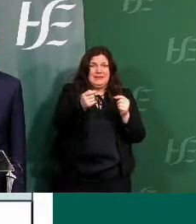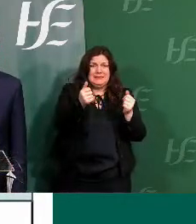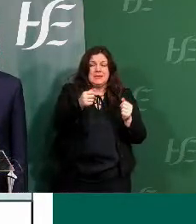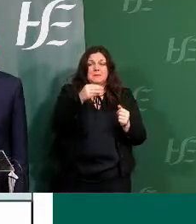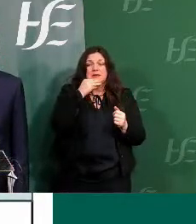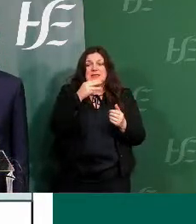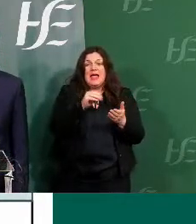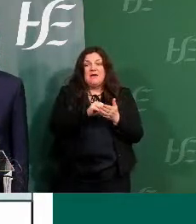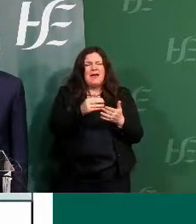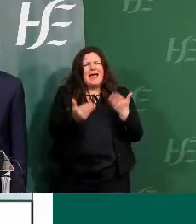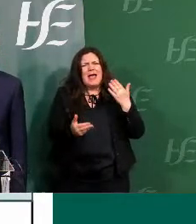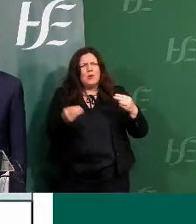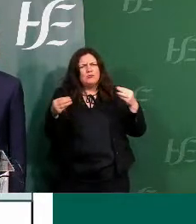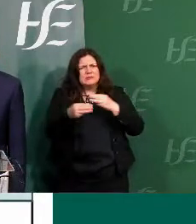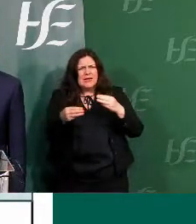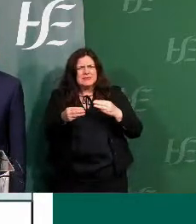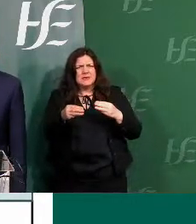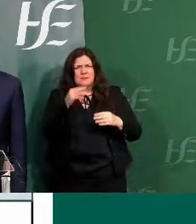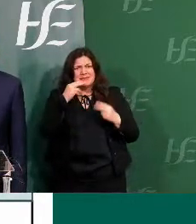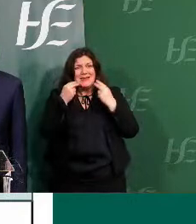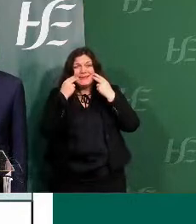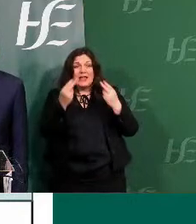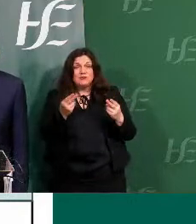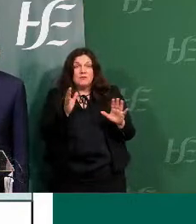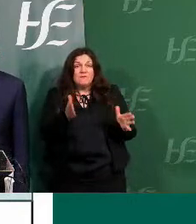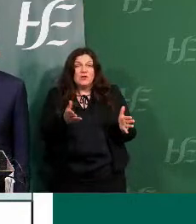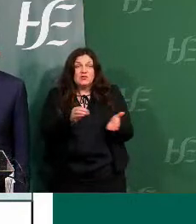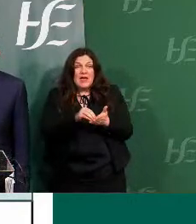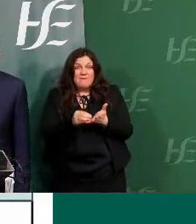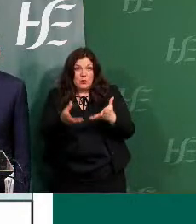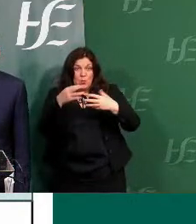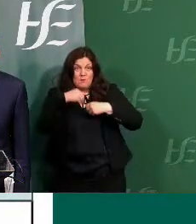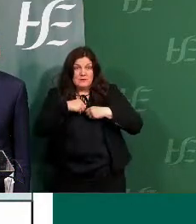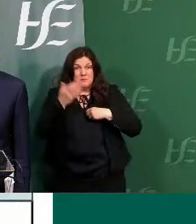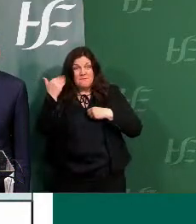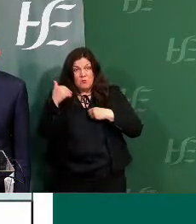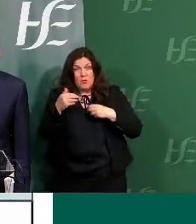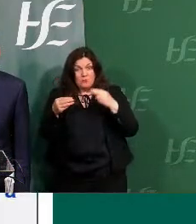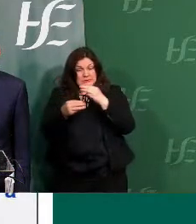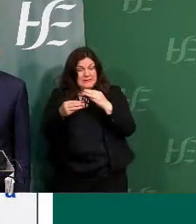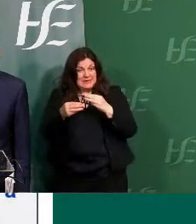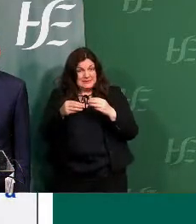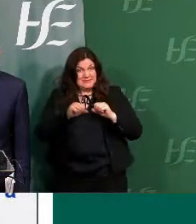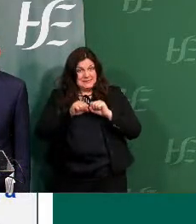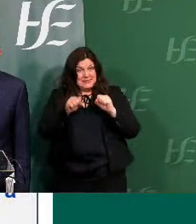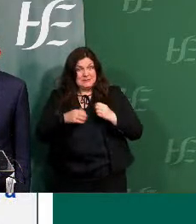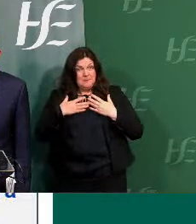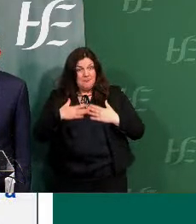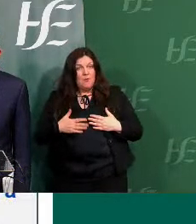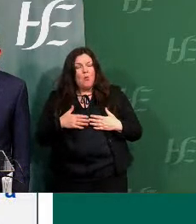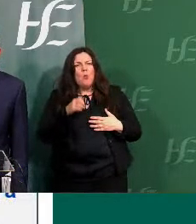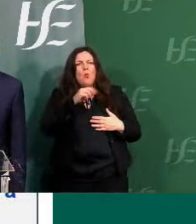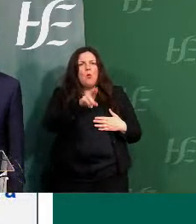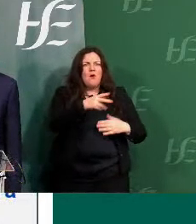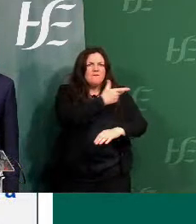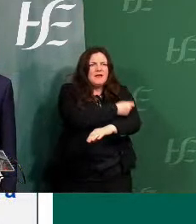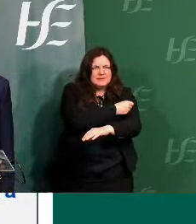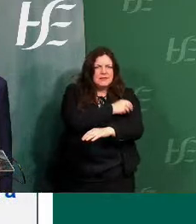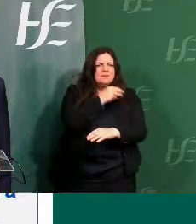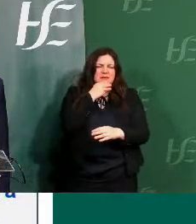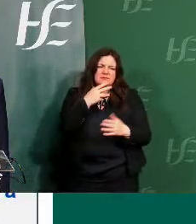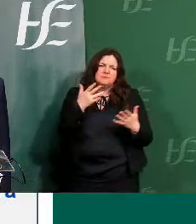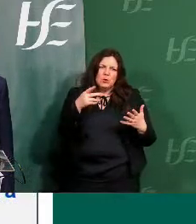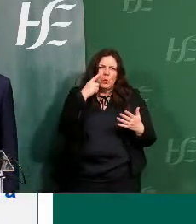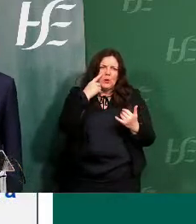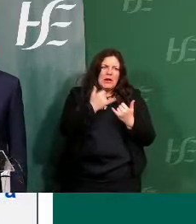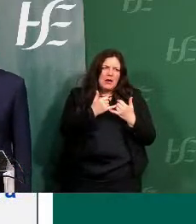immunity or whether it's vaccine-induced immunity, certainly very high, and that appears to be gathering pace. So look at the UK here. These are the